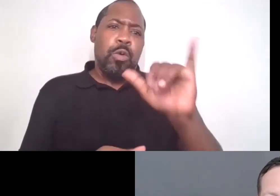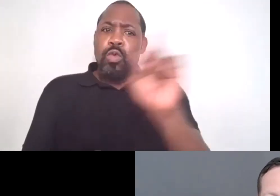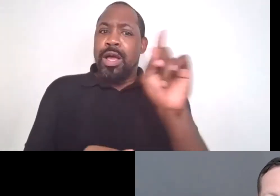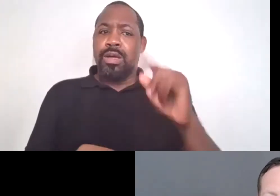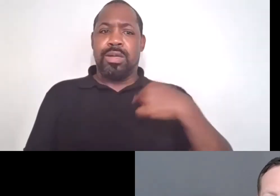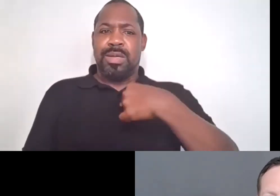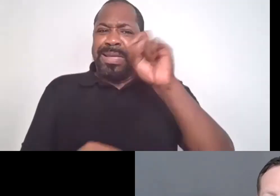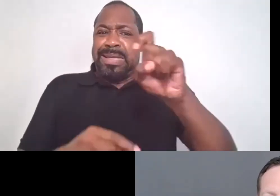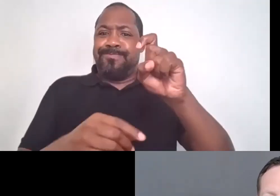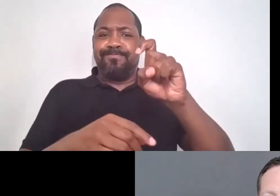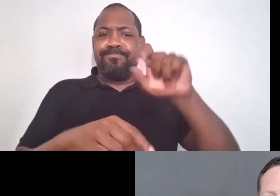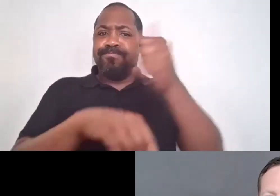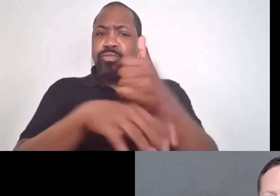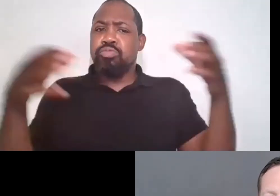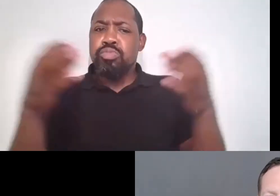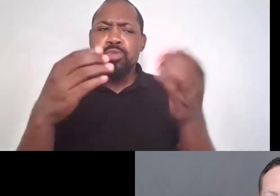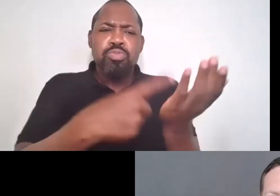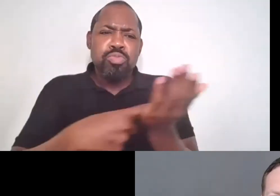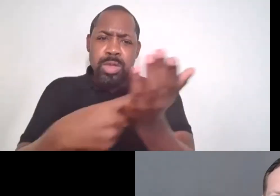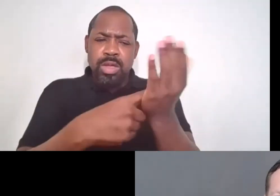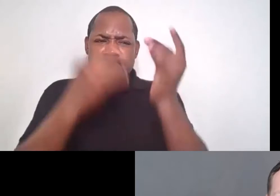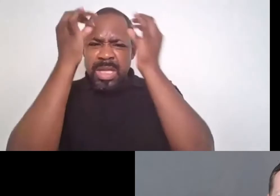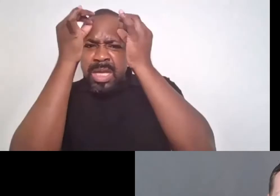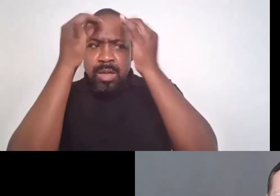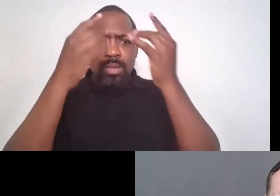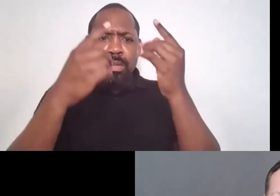Amy, I want to say thank you so much. This is Ernest speaking.